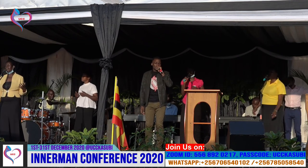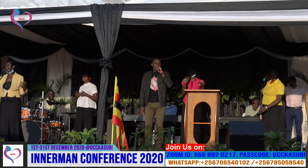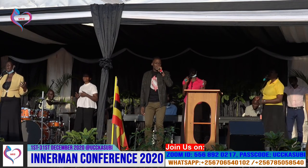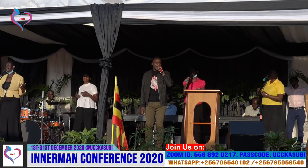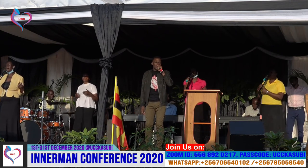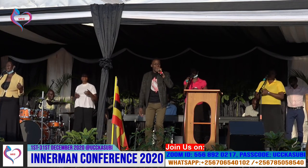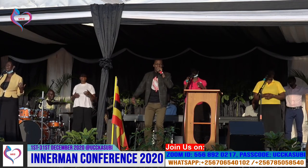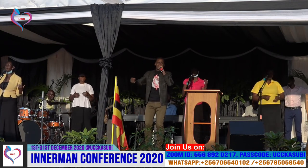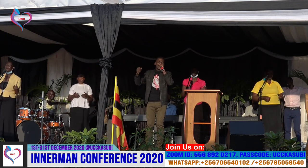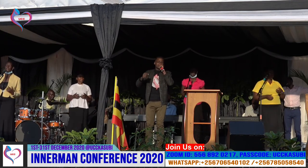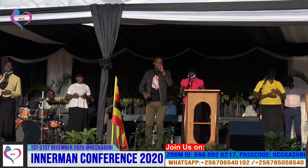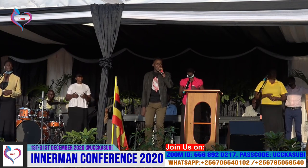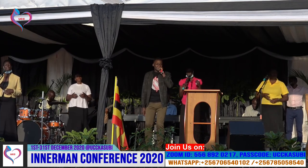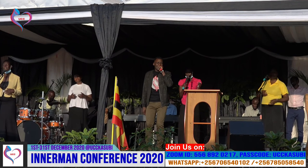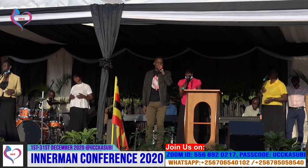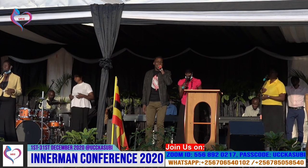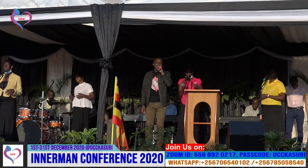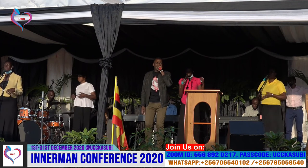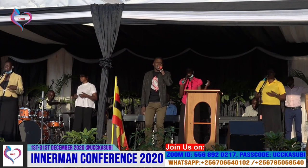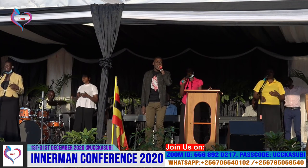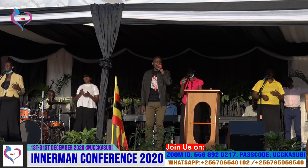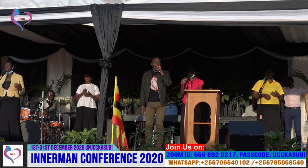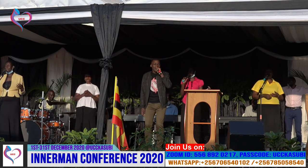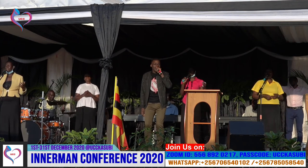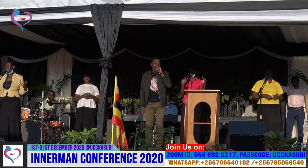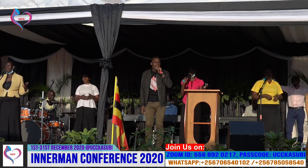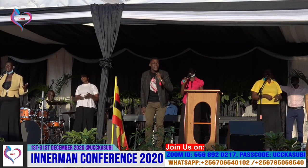Jayana Yamba tata